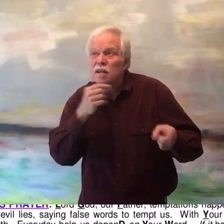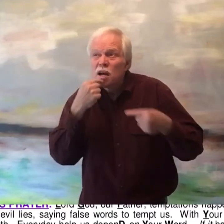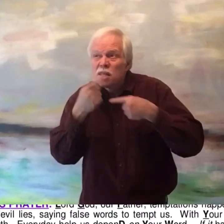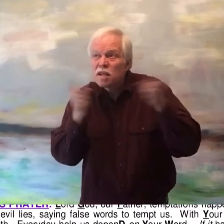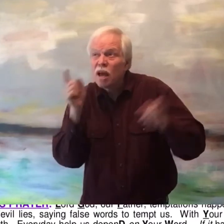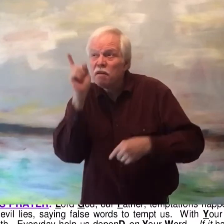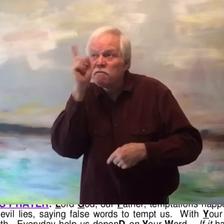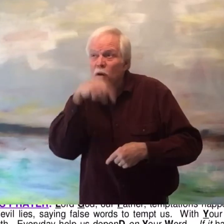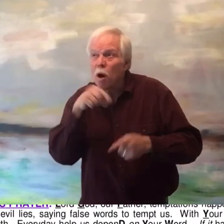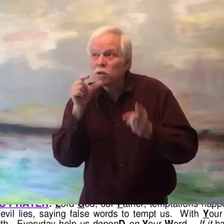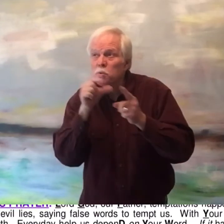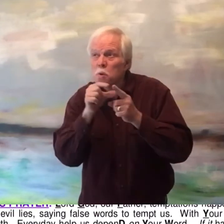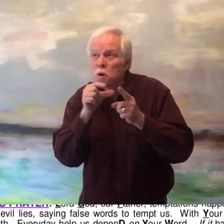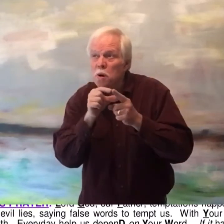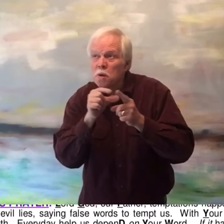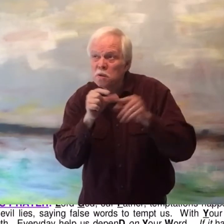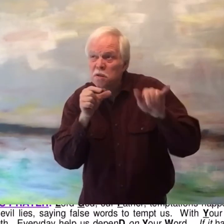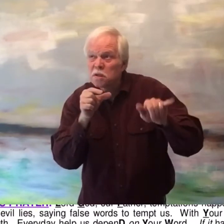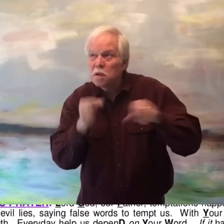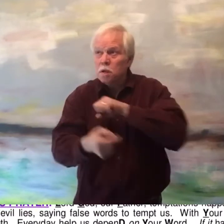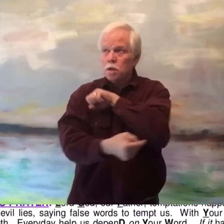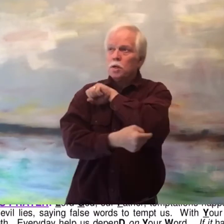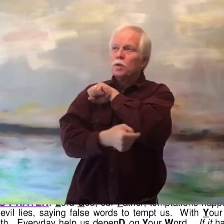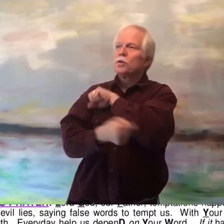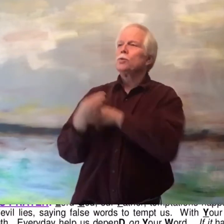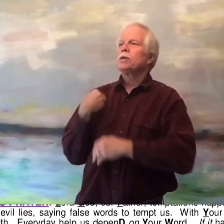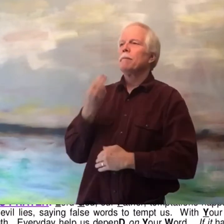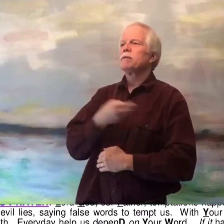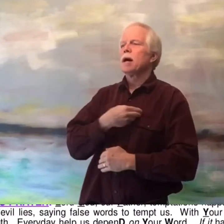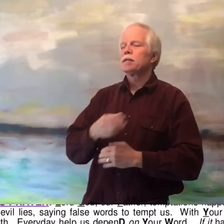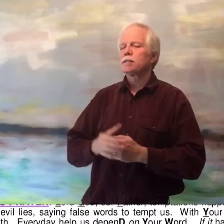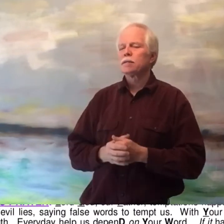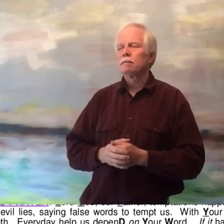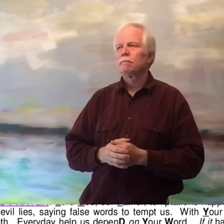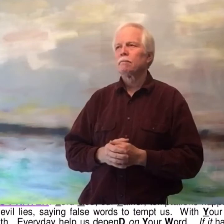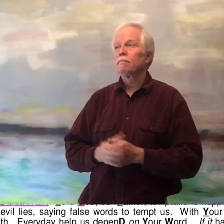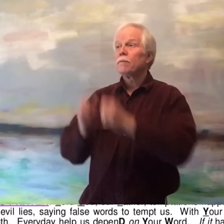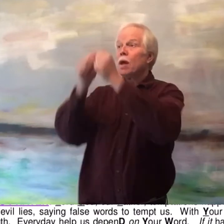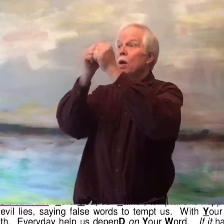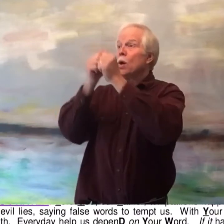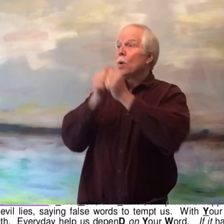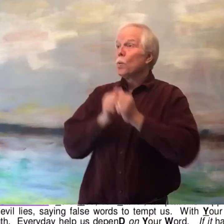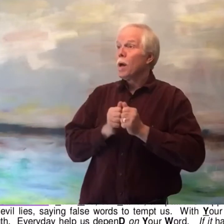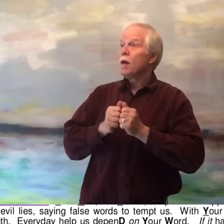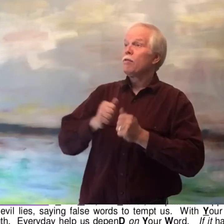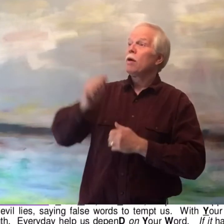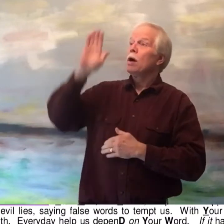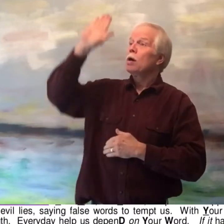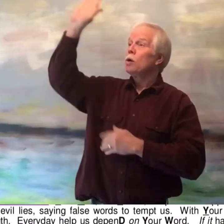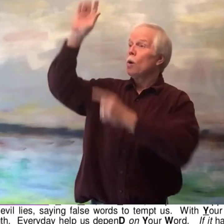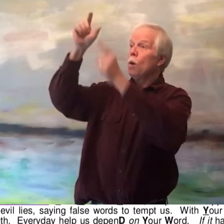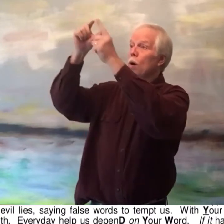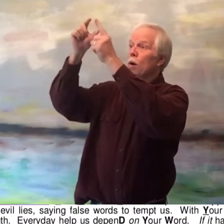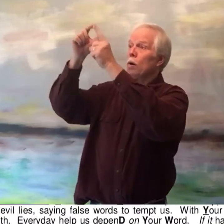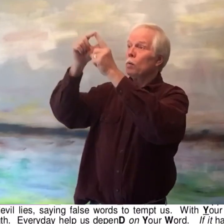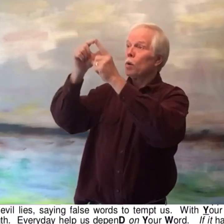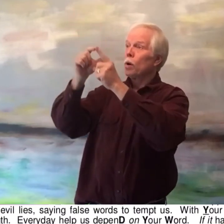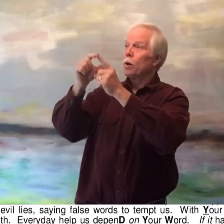saying false words to tempt us. With your word,